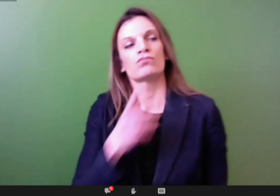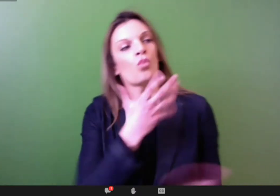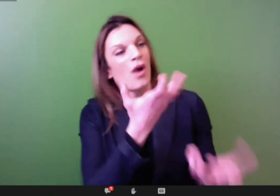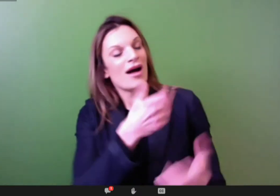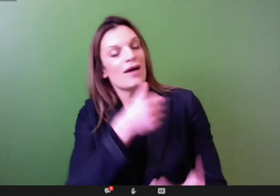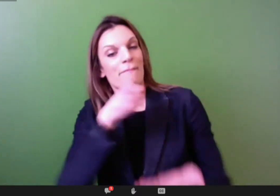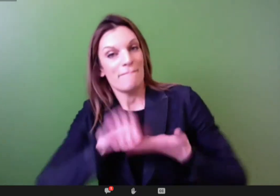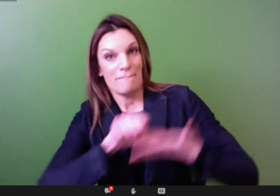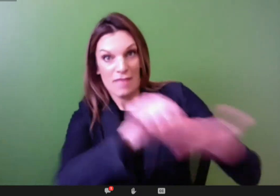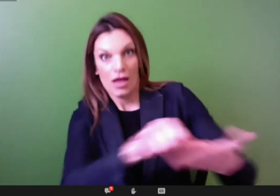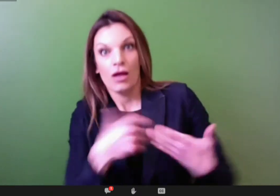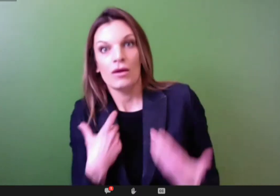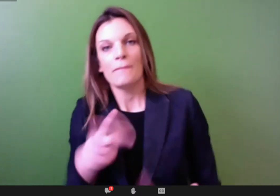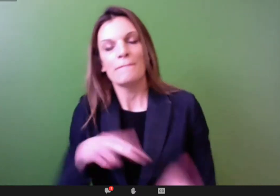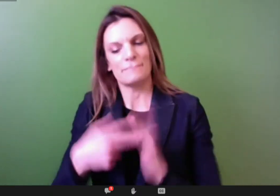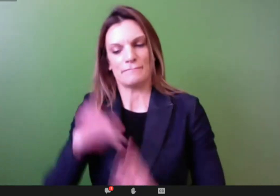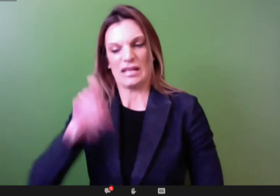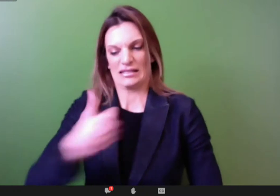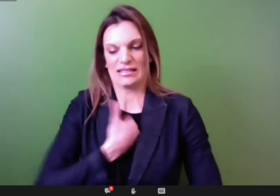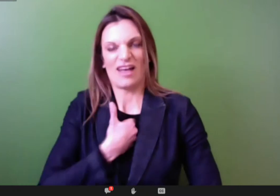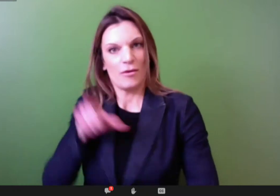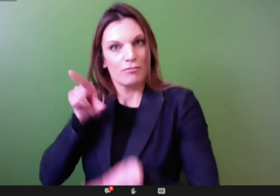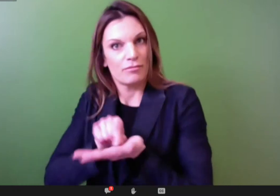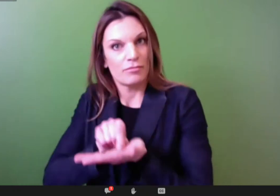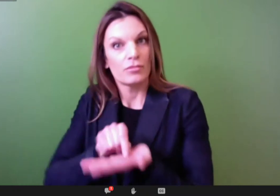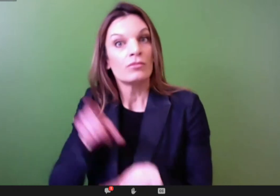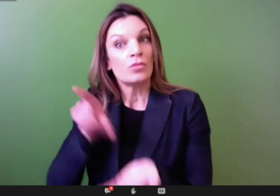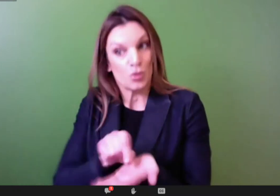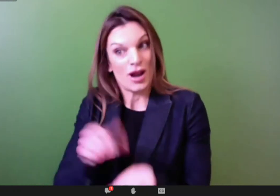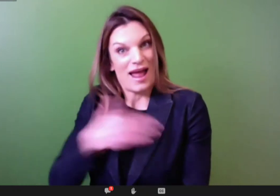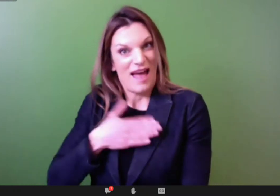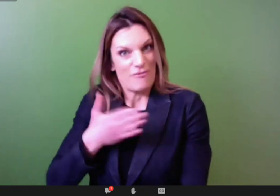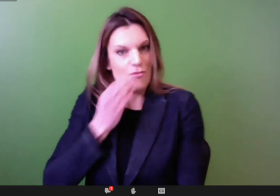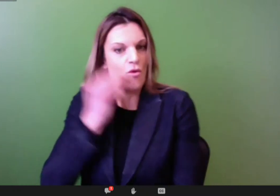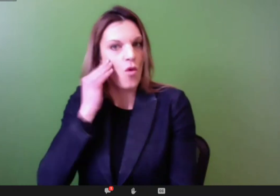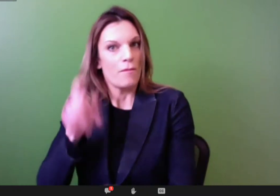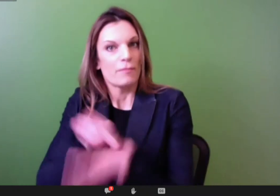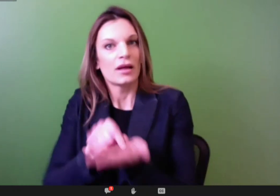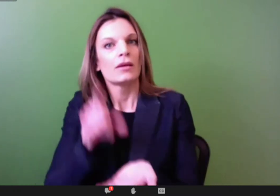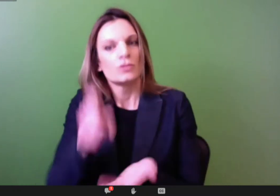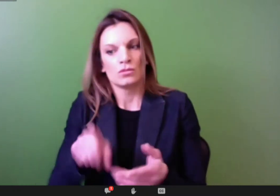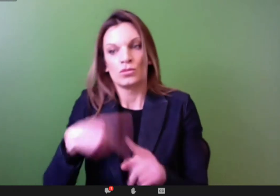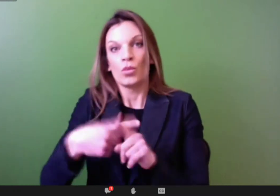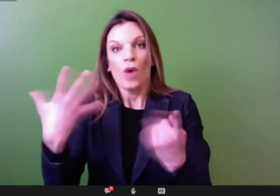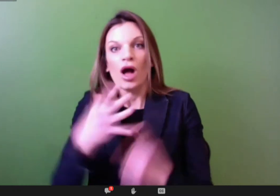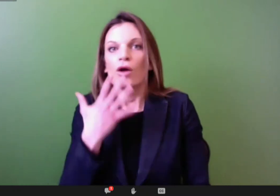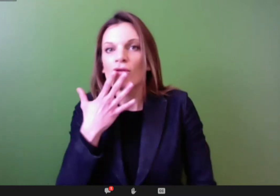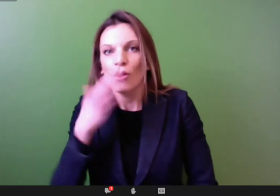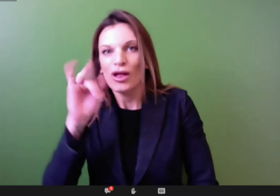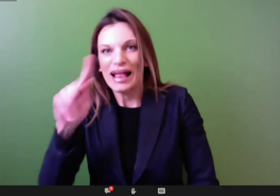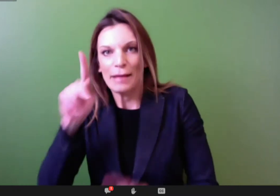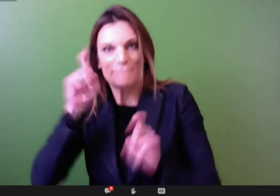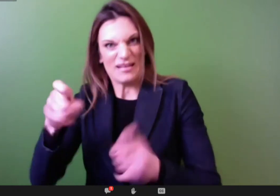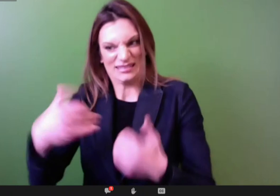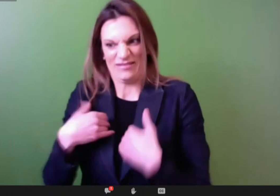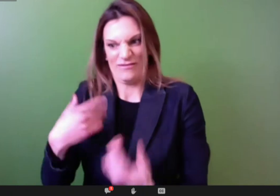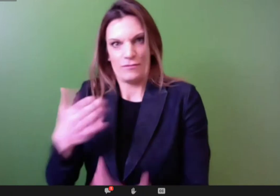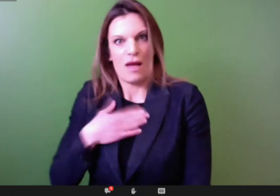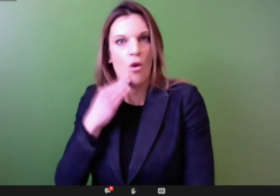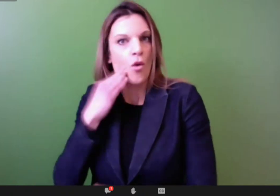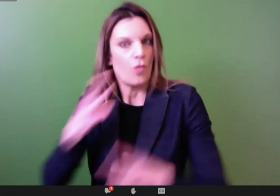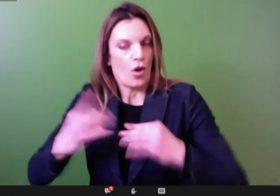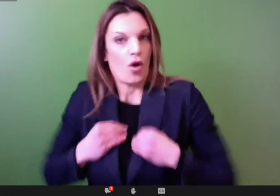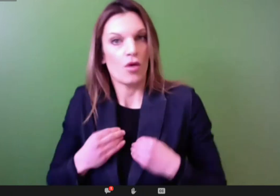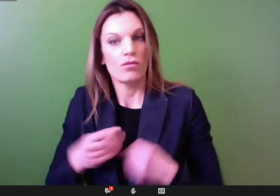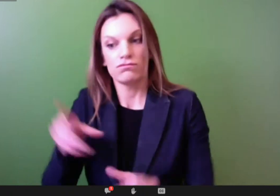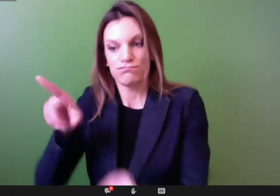will have to have a printer with color ink to make a copy of their ID to send to in with their ballot. If they miss that